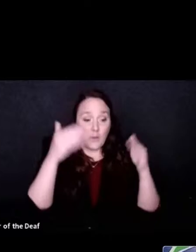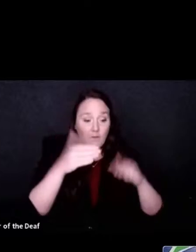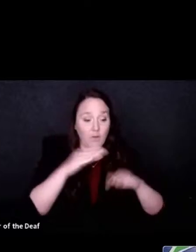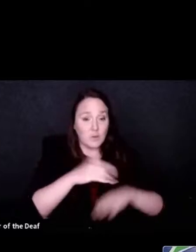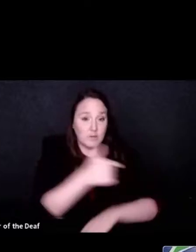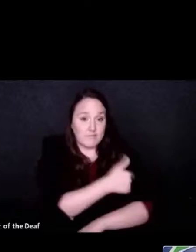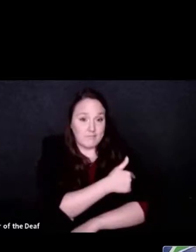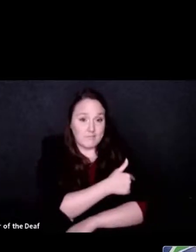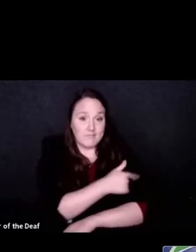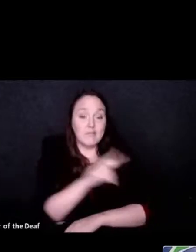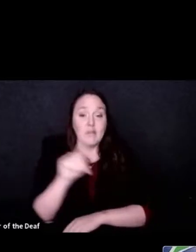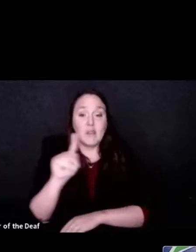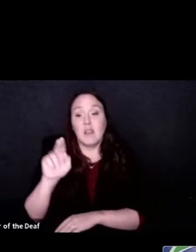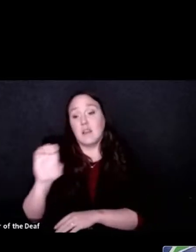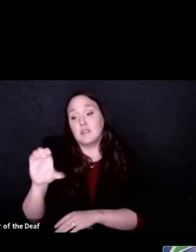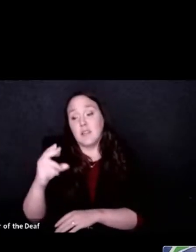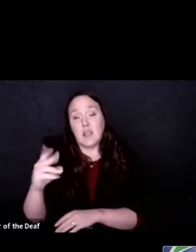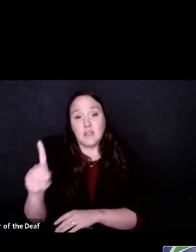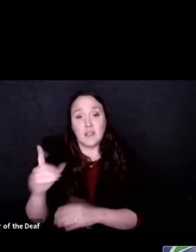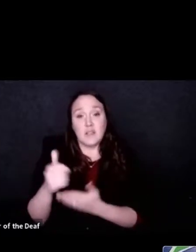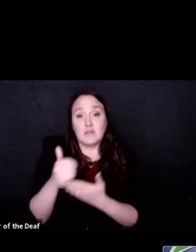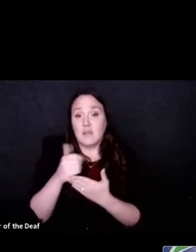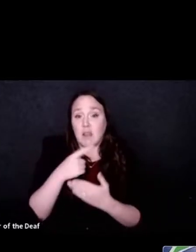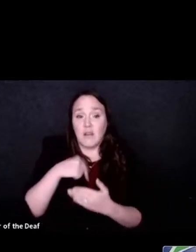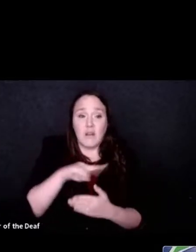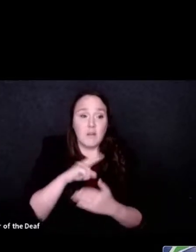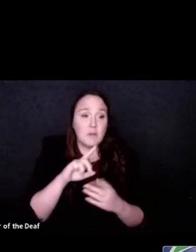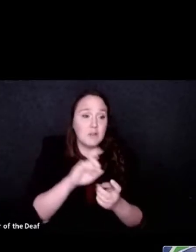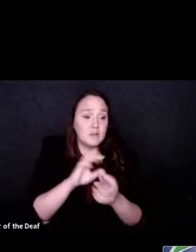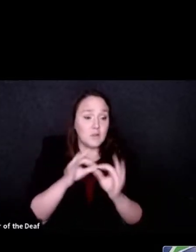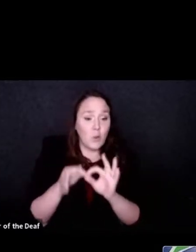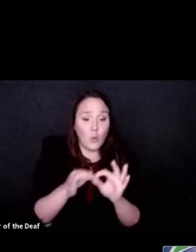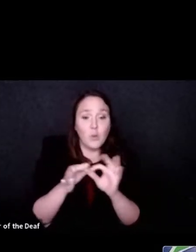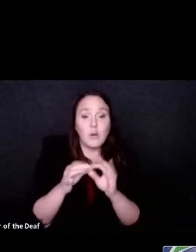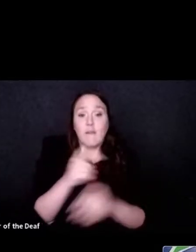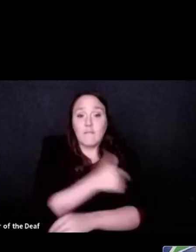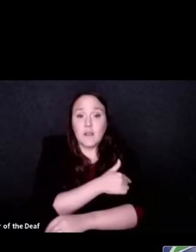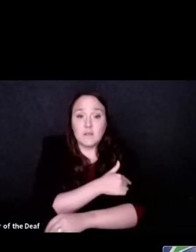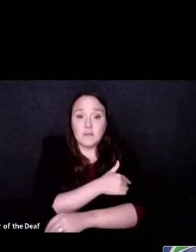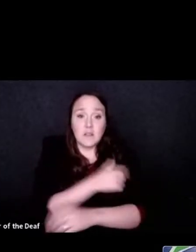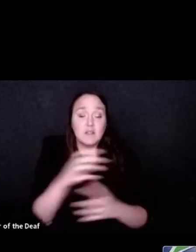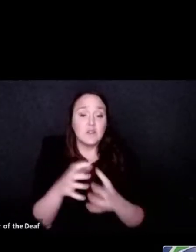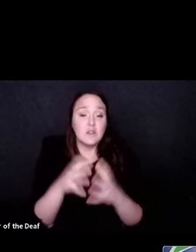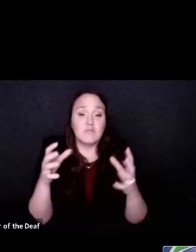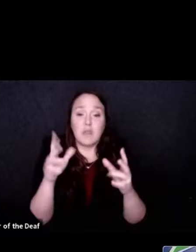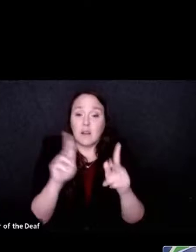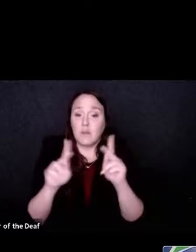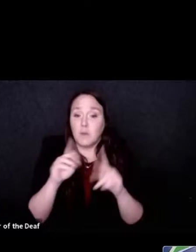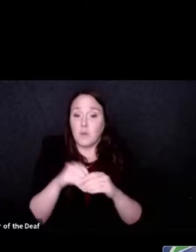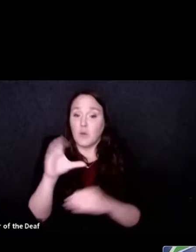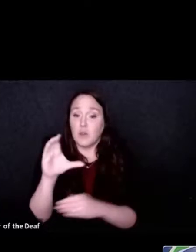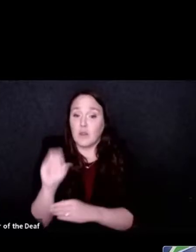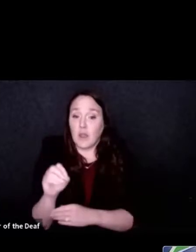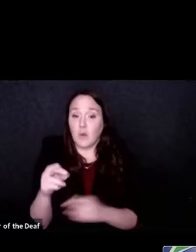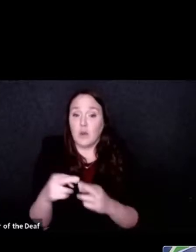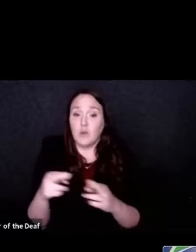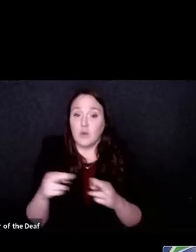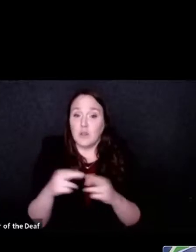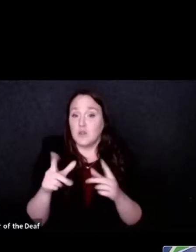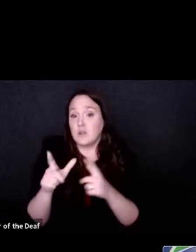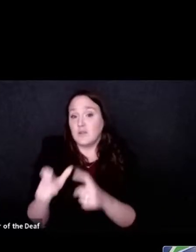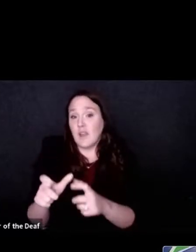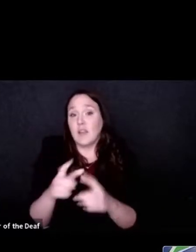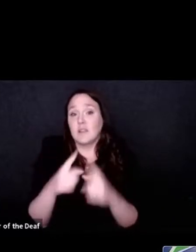at the center in helping us coordinate vaccinating as many people in our county and in our region as quickly